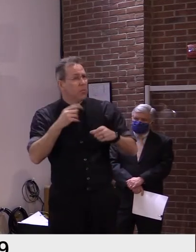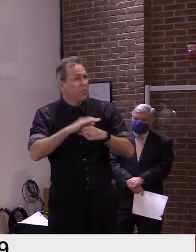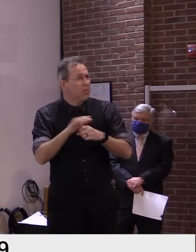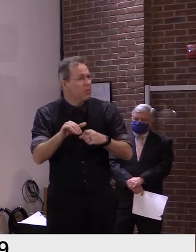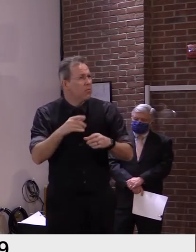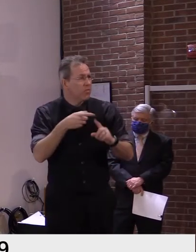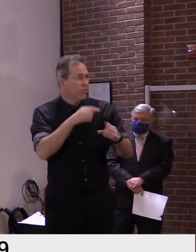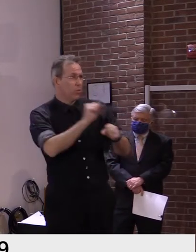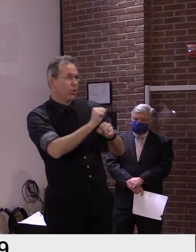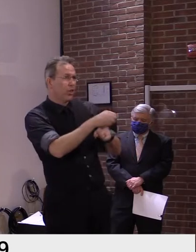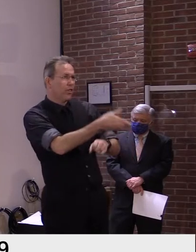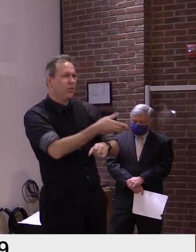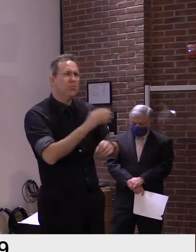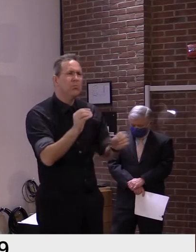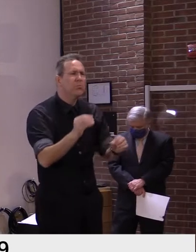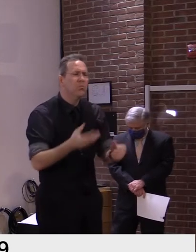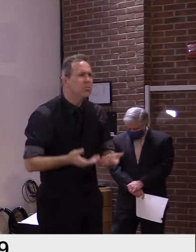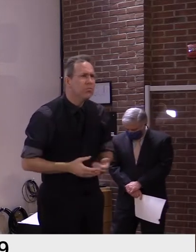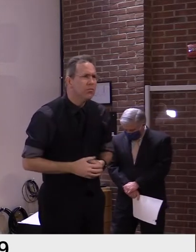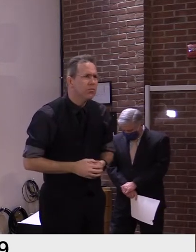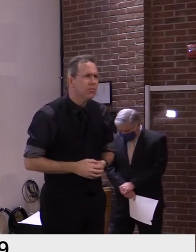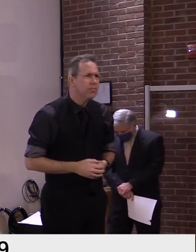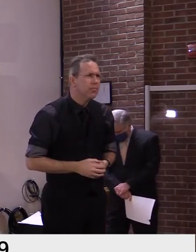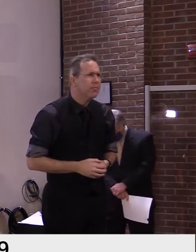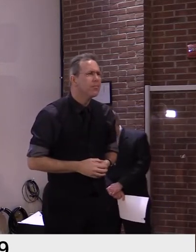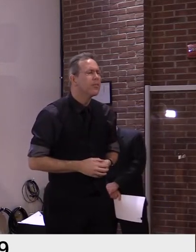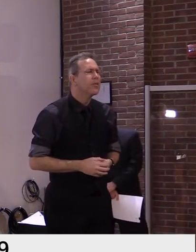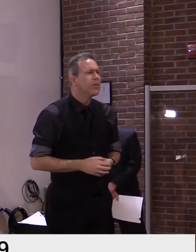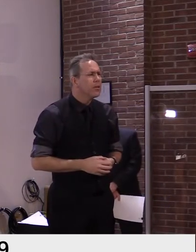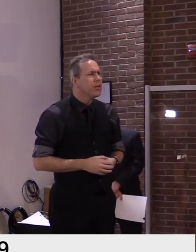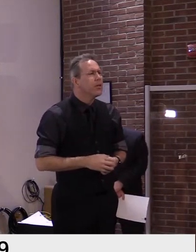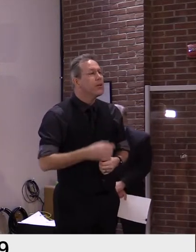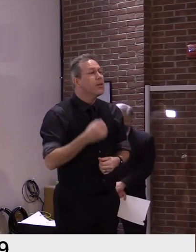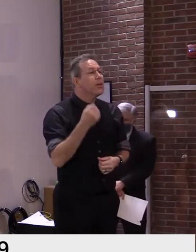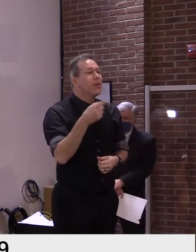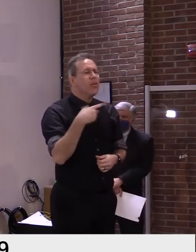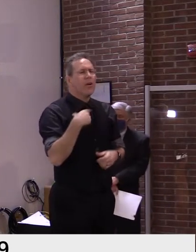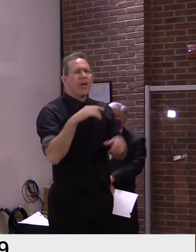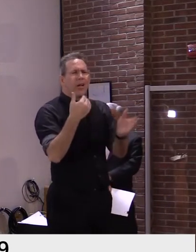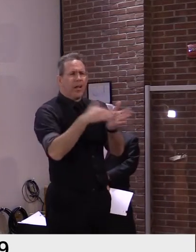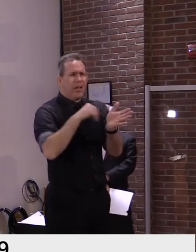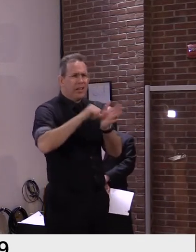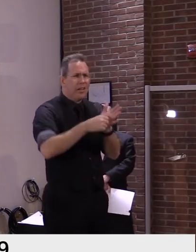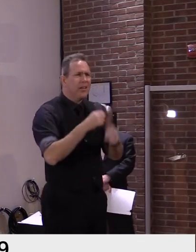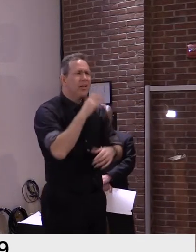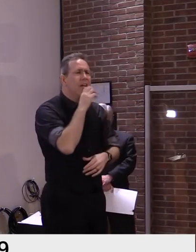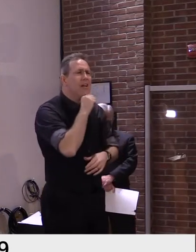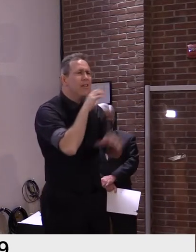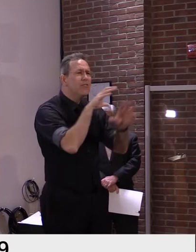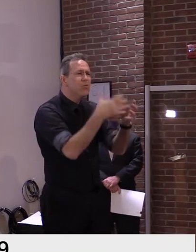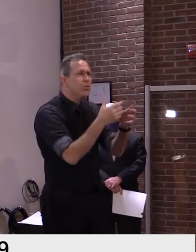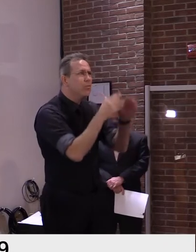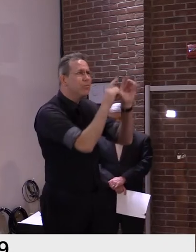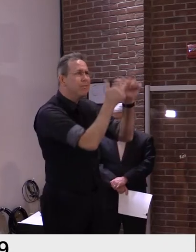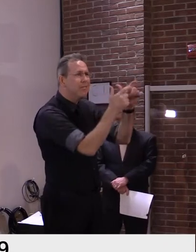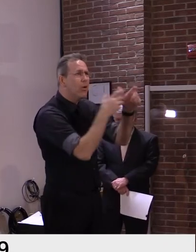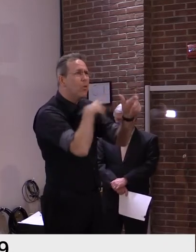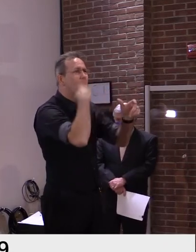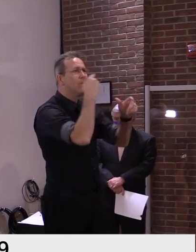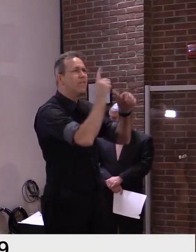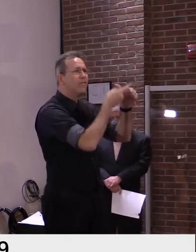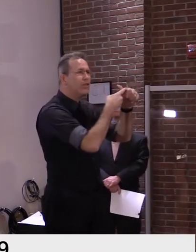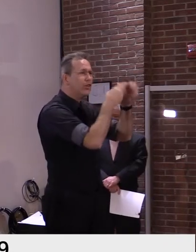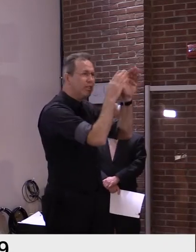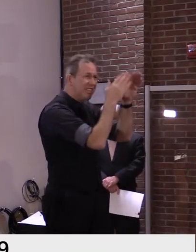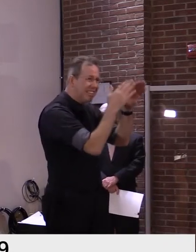time, I do think that the age banding approach will get them vaccinated far more quickly than they might imagine. Because as we've